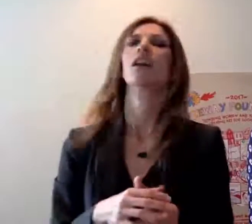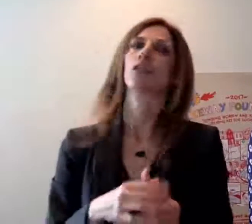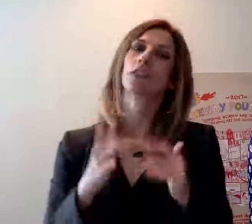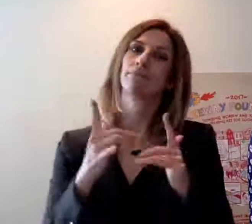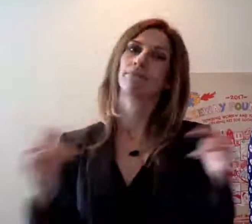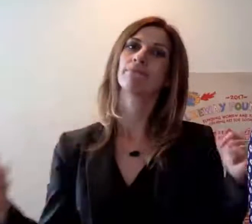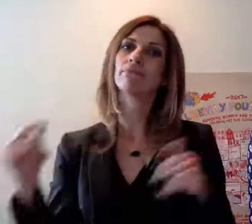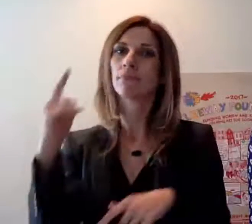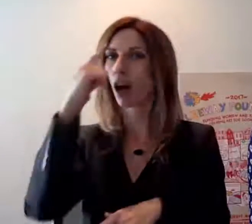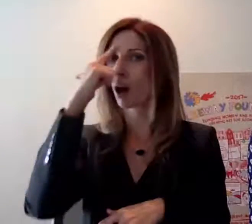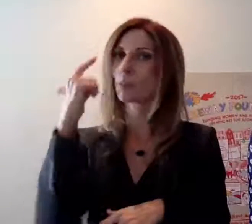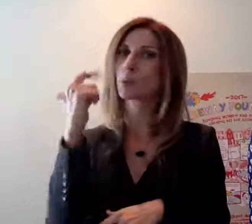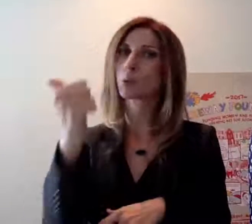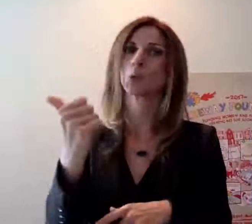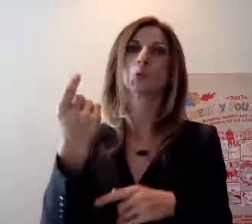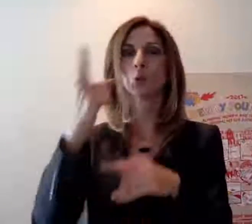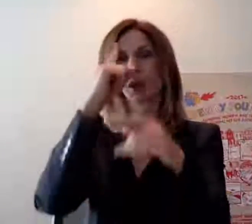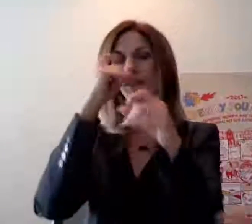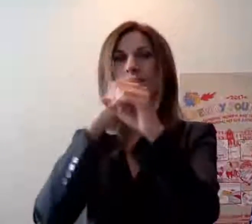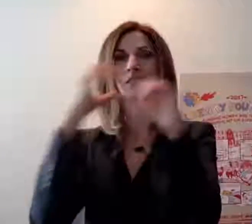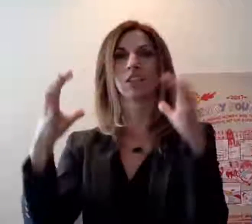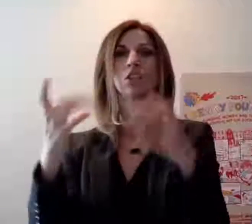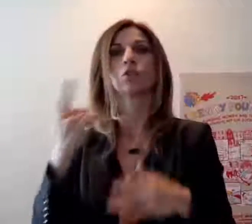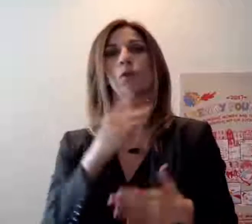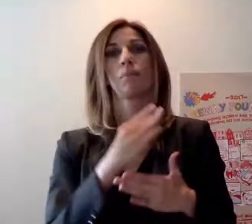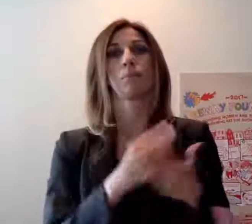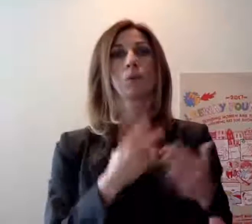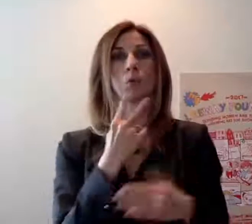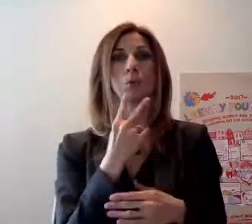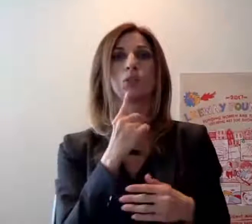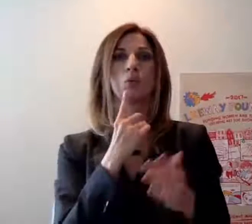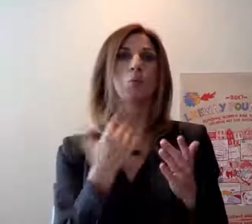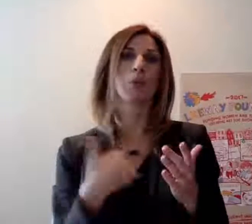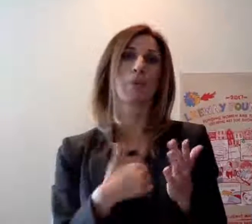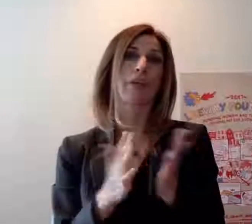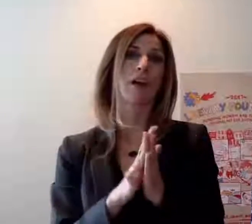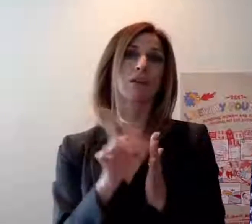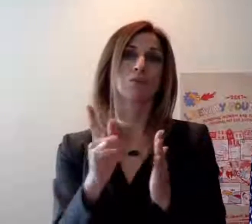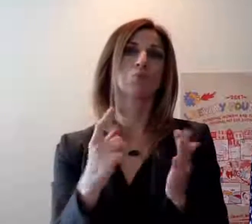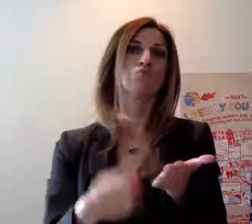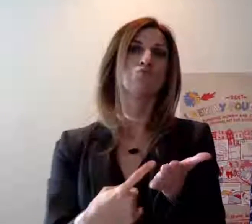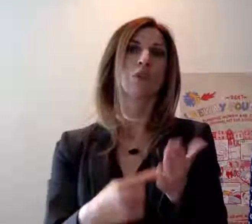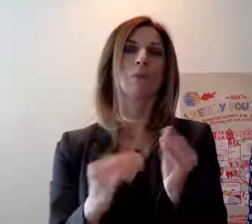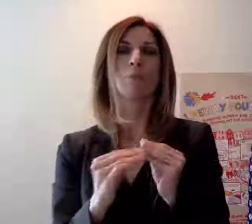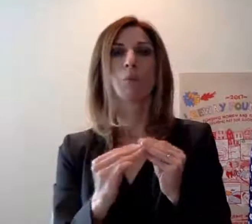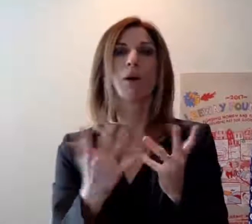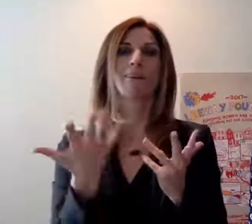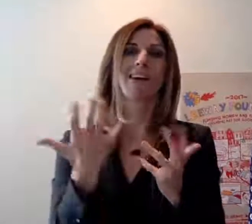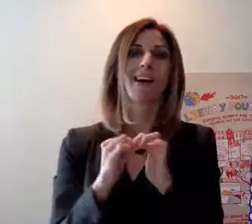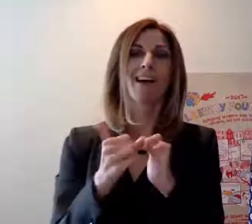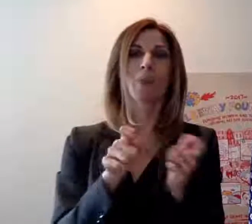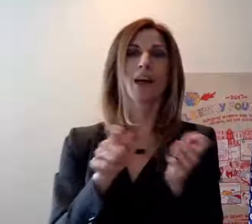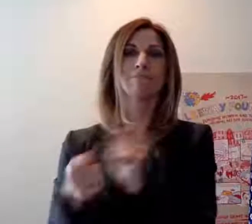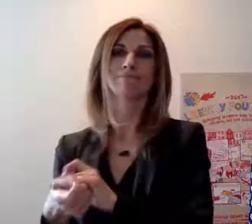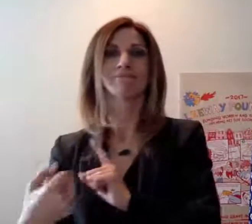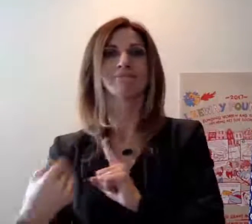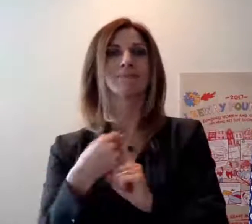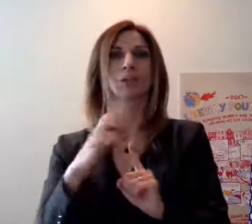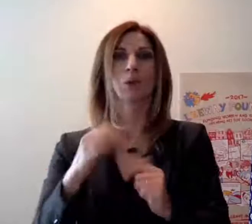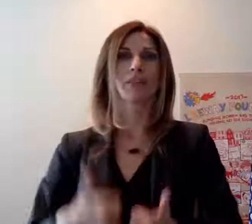up to you of what your vision is, but in the stage 2, you'll be asked to talk more about how that's going to be transformative for